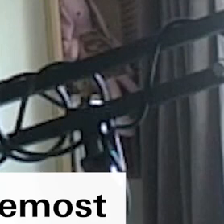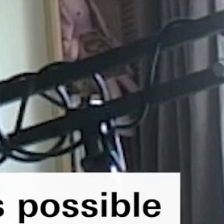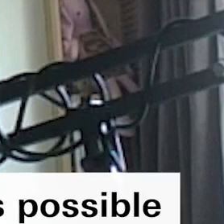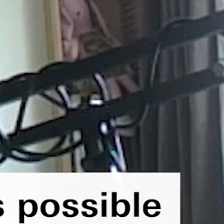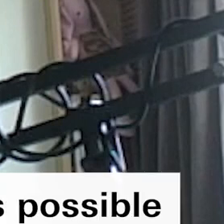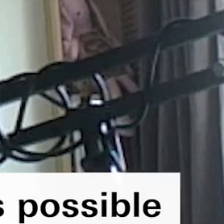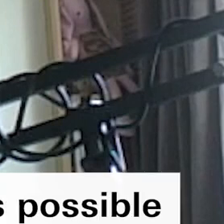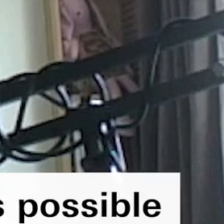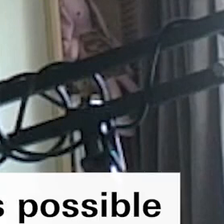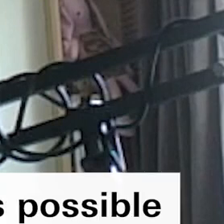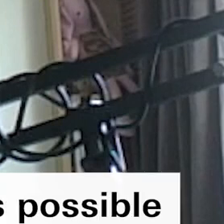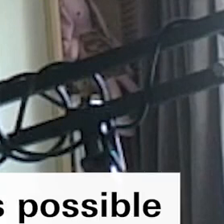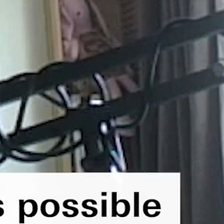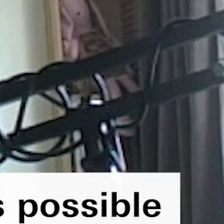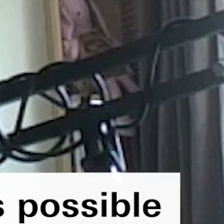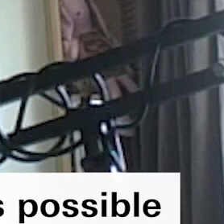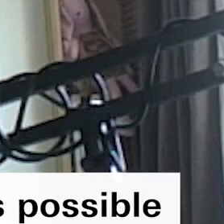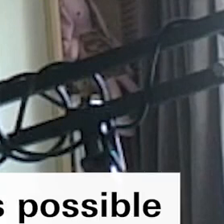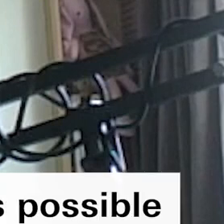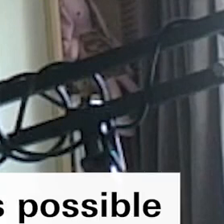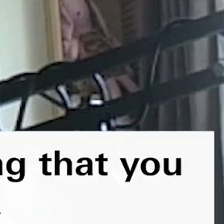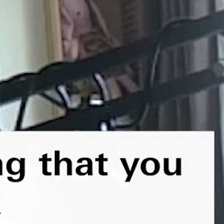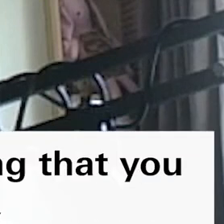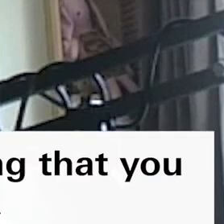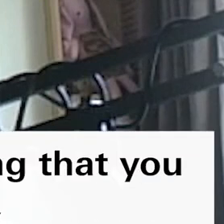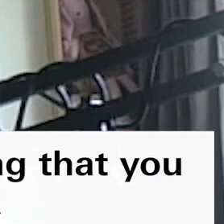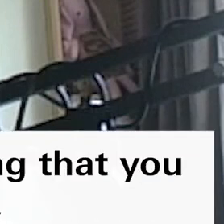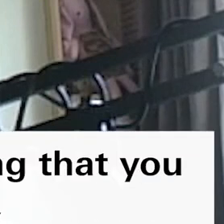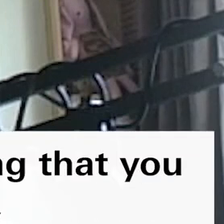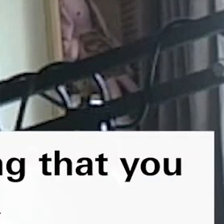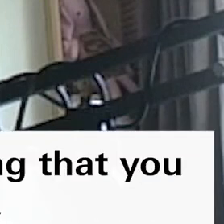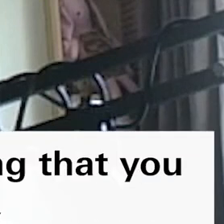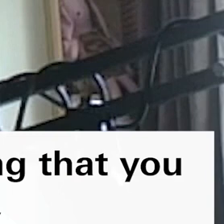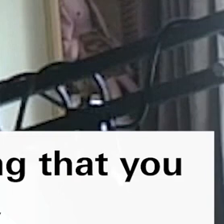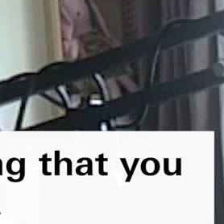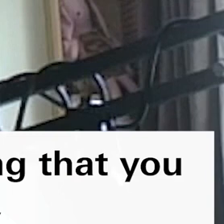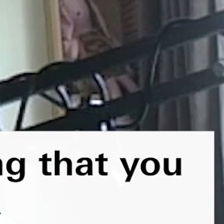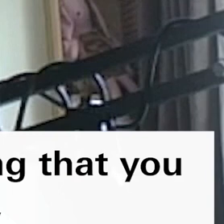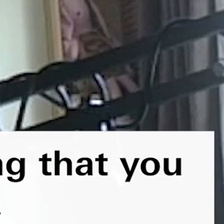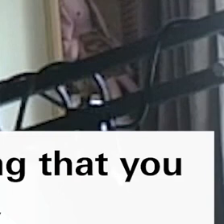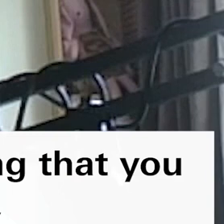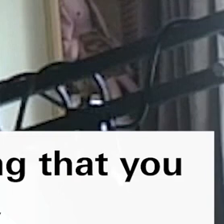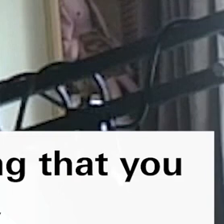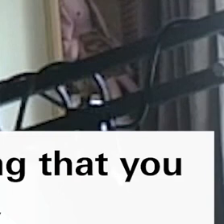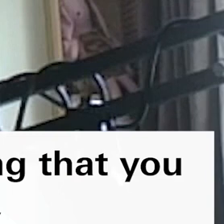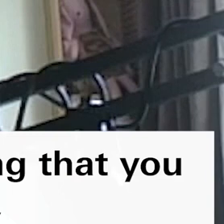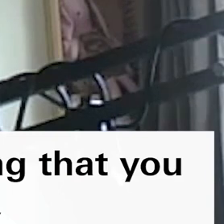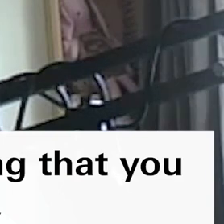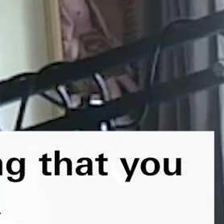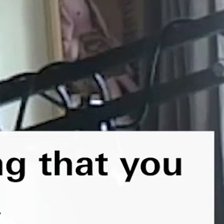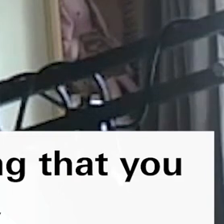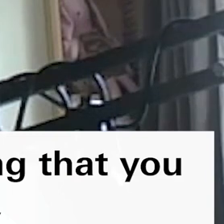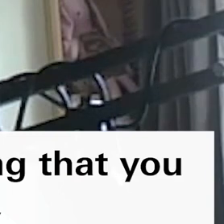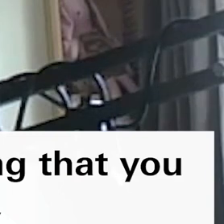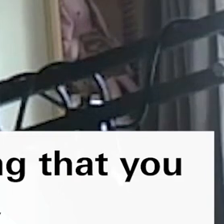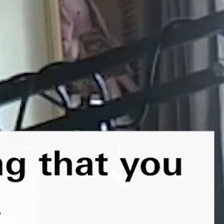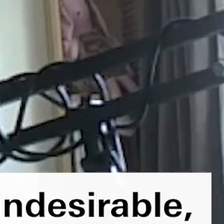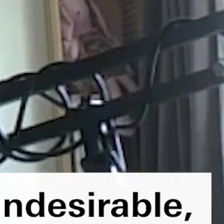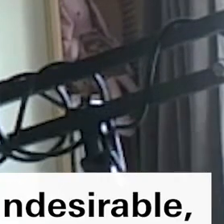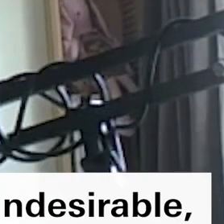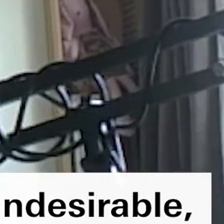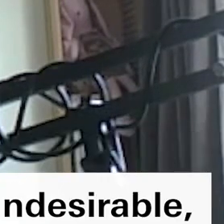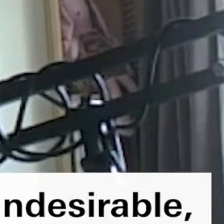foremost, recognize that an alternative is possible. You don't have to go on living that you are to blame